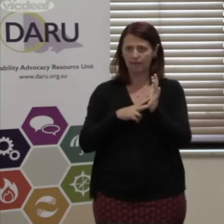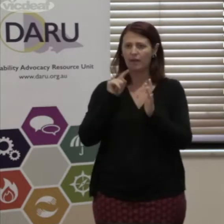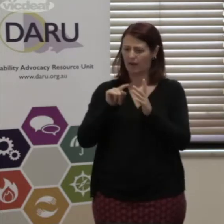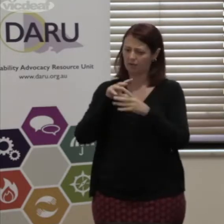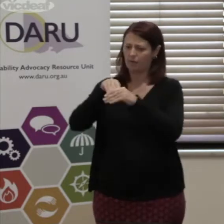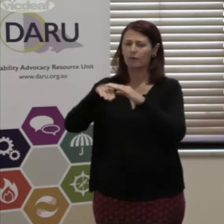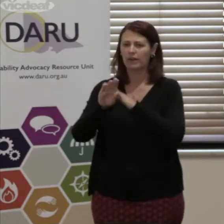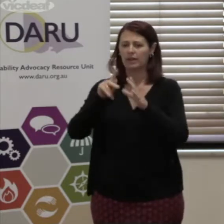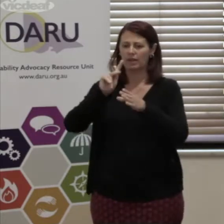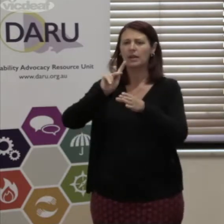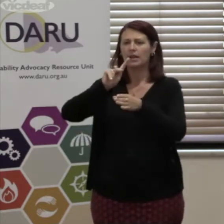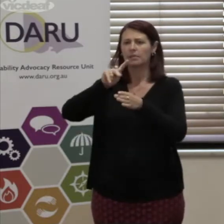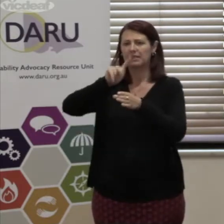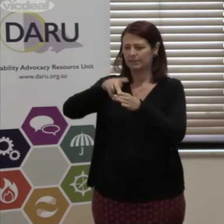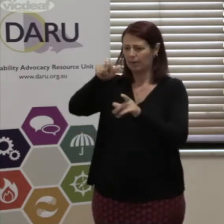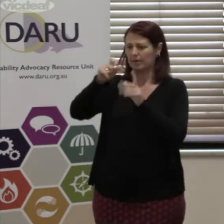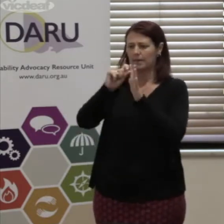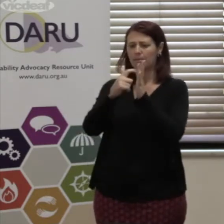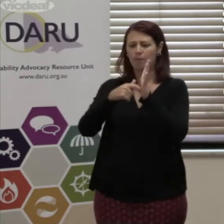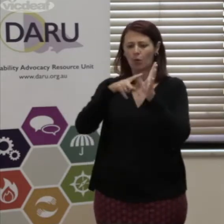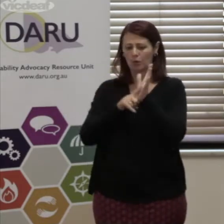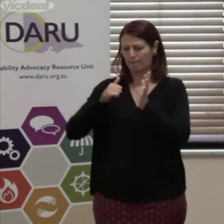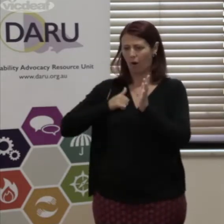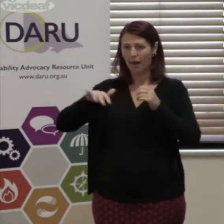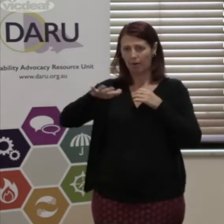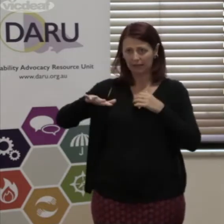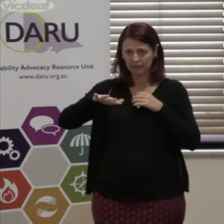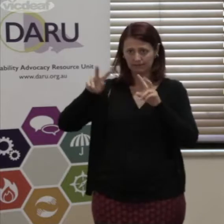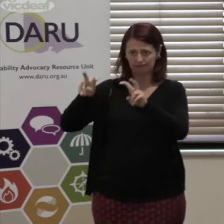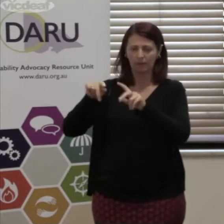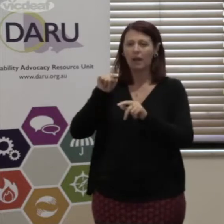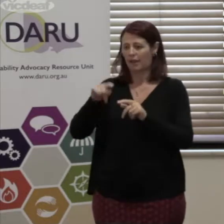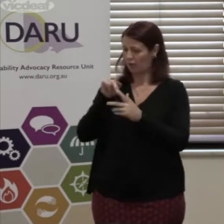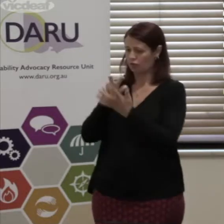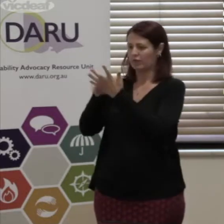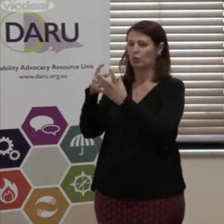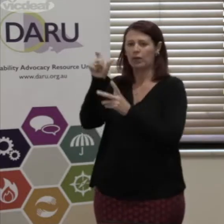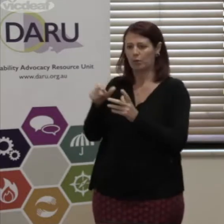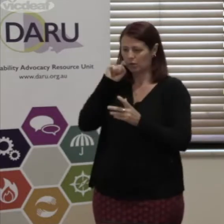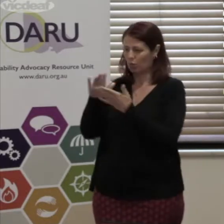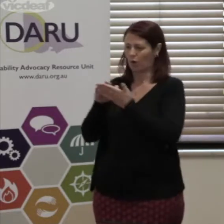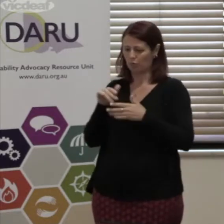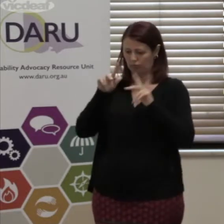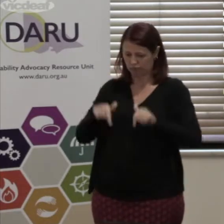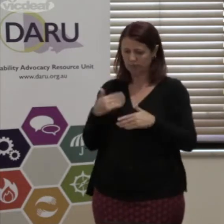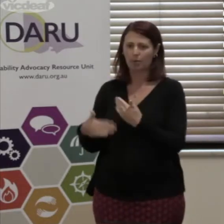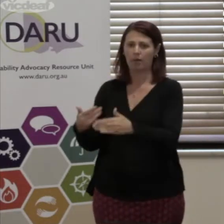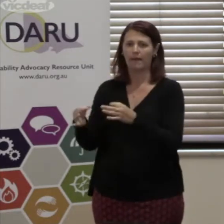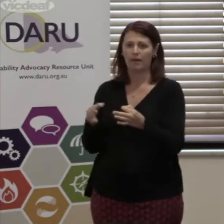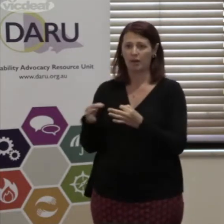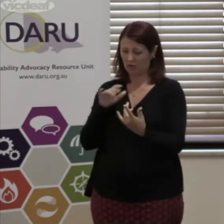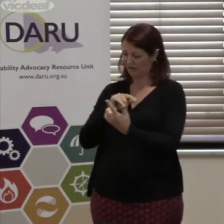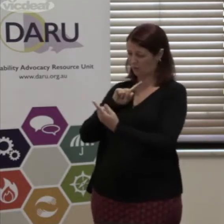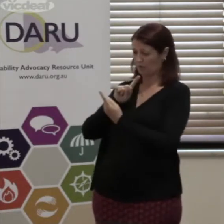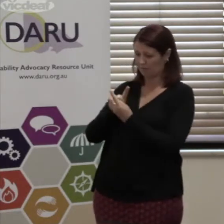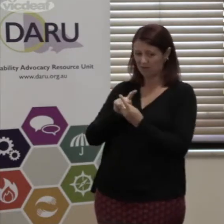is called MyPlace, and then connect with a person who will help you start your plan. So that's the bit we're talking about. So you've either got to meet and